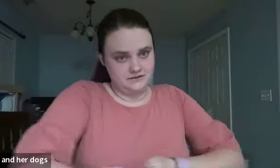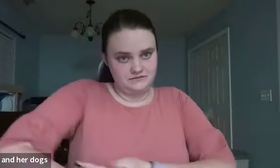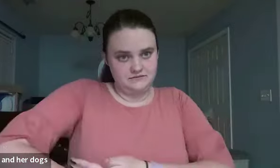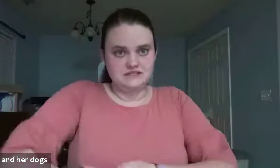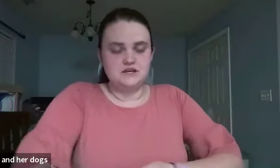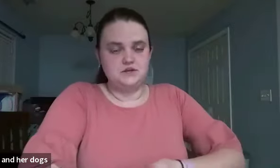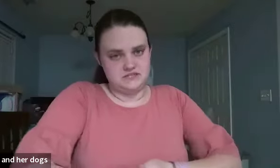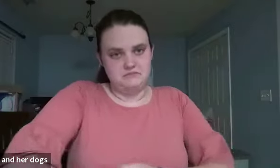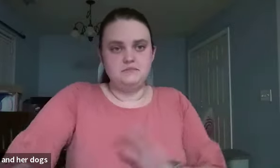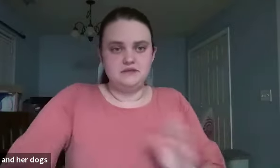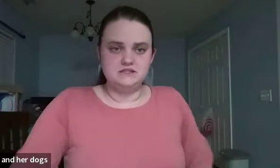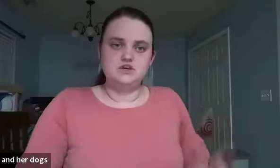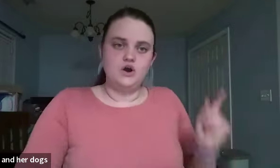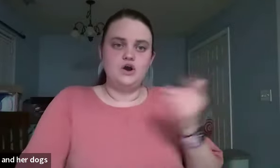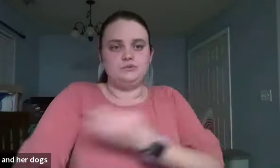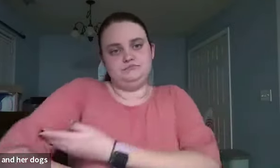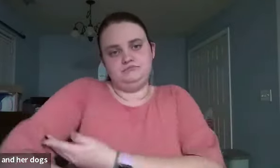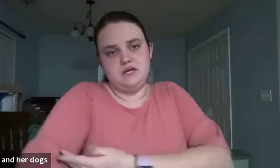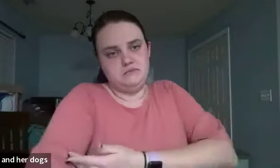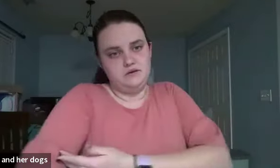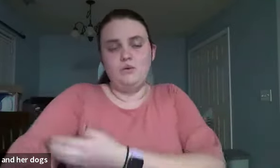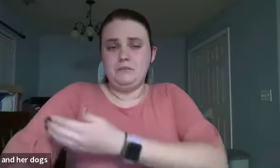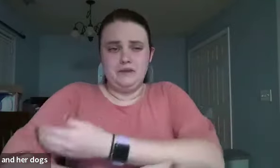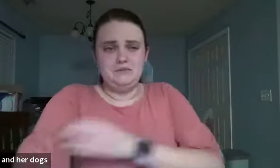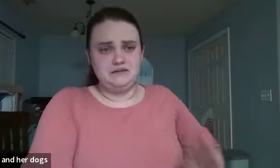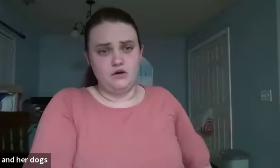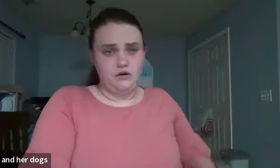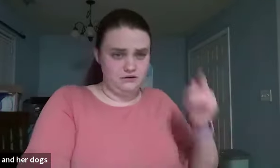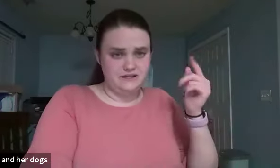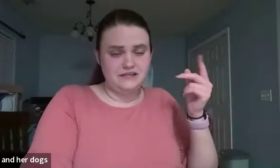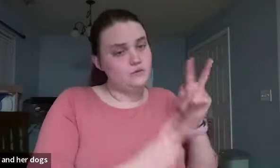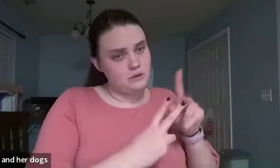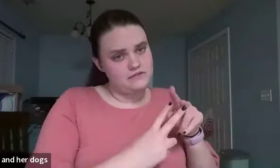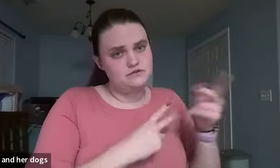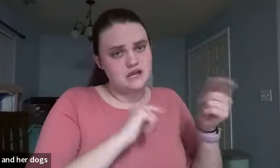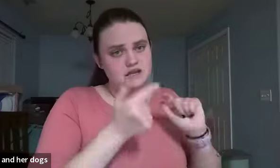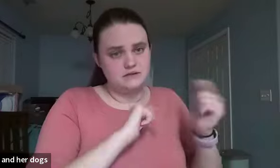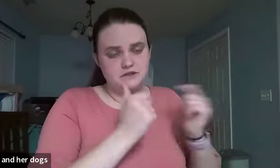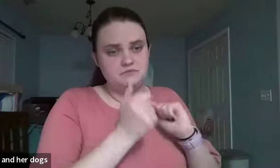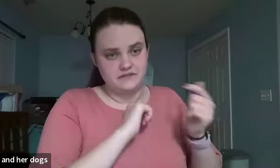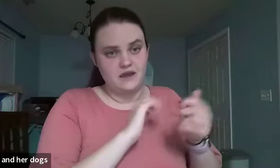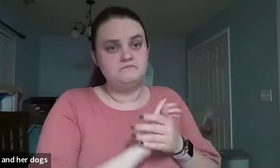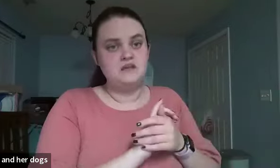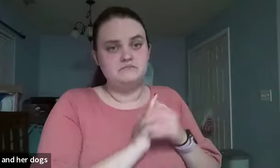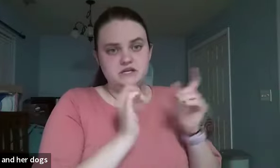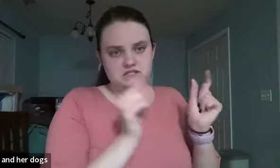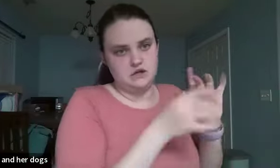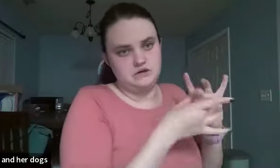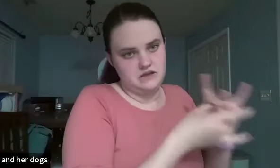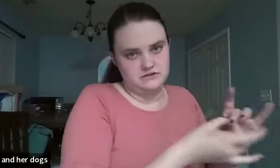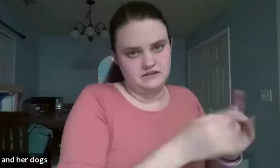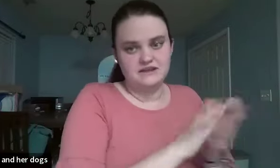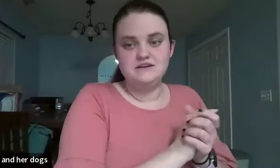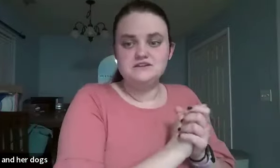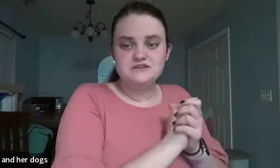puppy. That's how you would say puppy. It's dog baby or baby dog. Either way, those kind of can flip like that because they go together like that. So